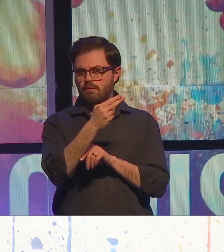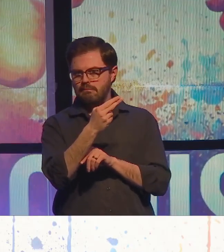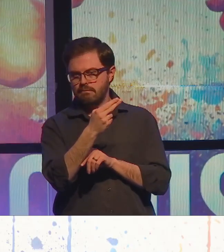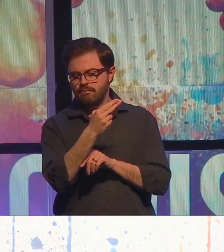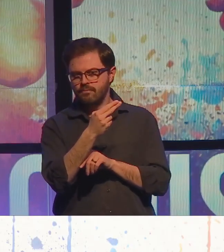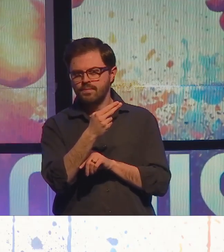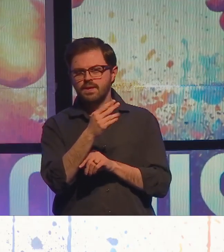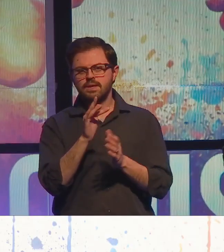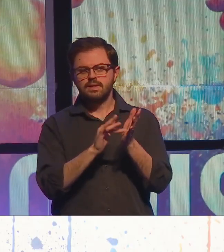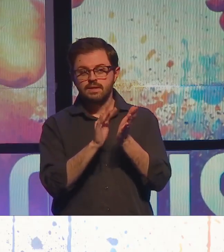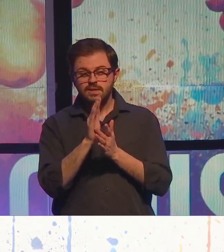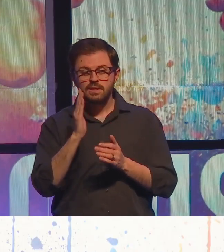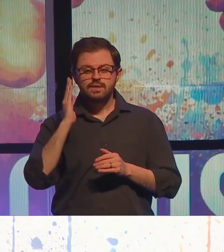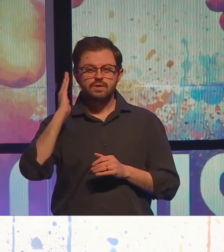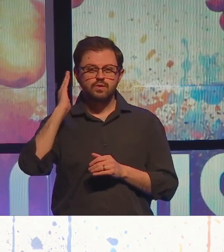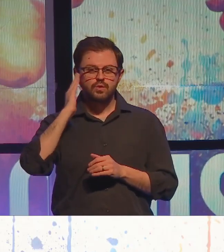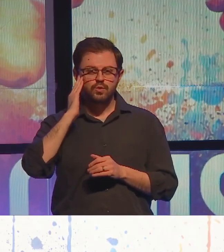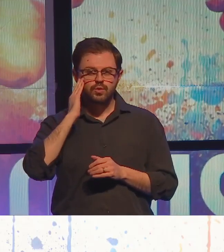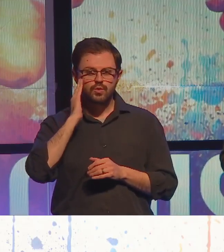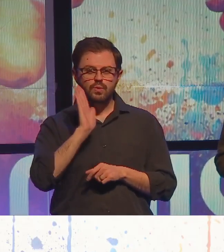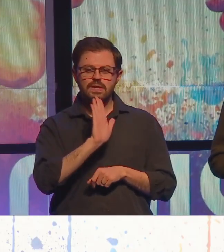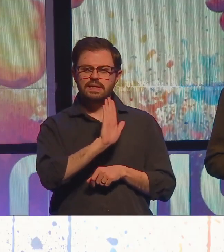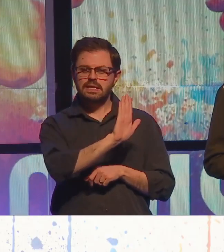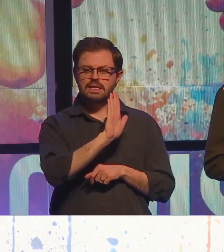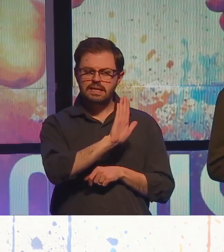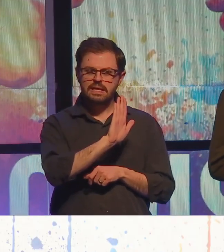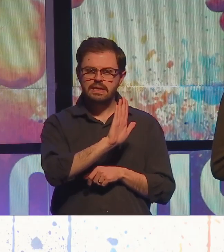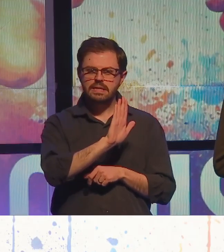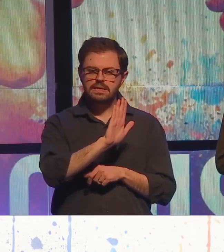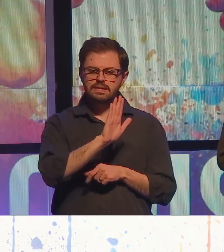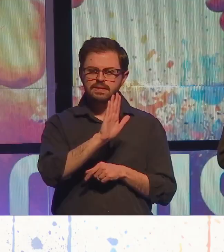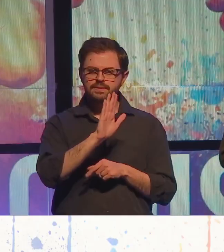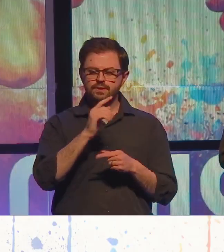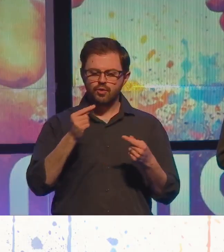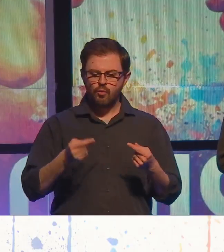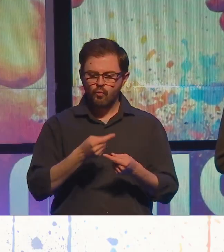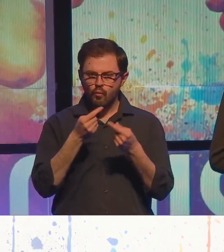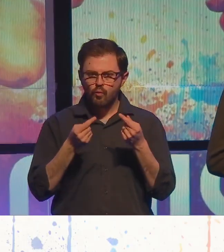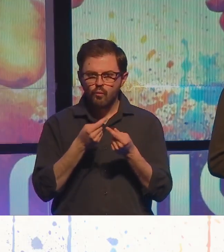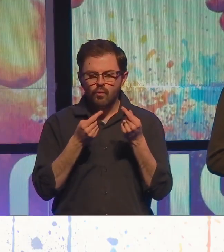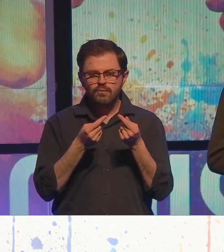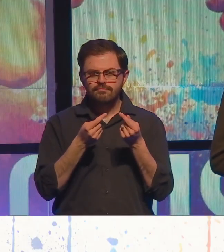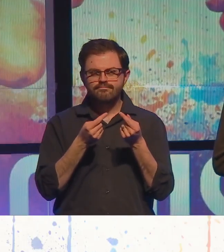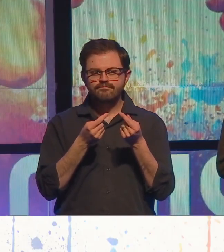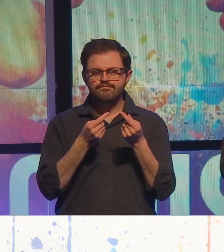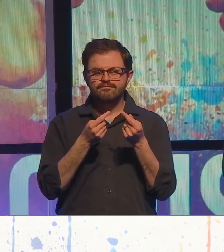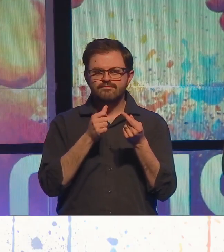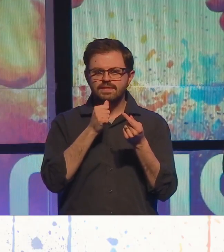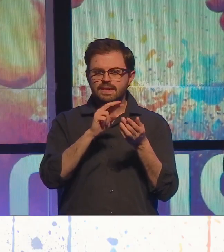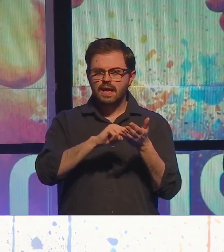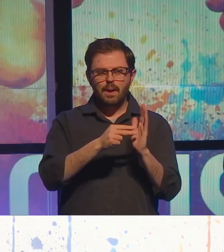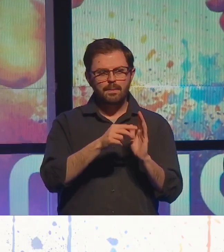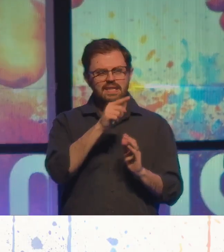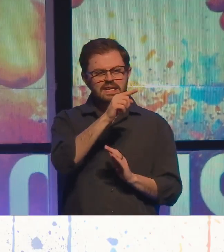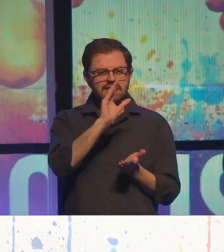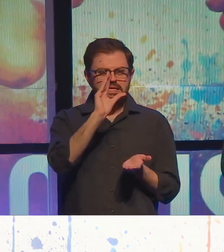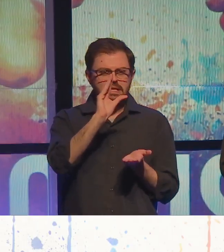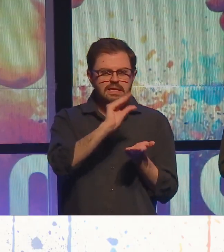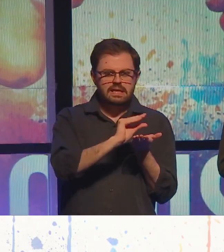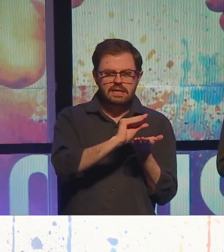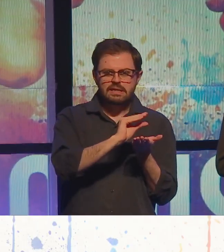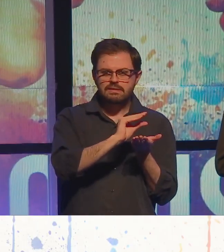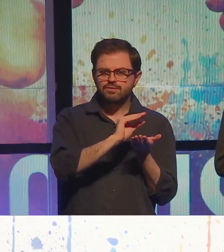Jesus knew that his wounds did not, in any way, shape, or form, make him less